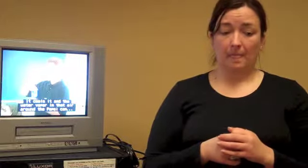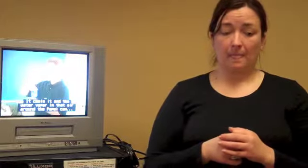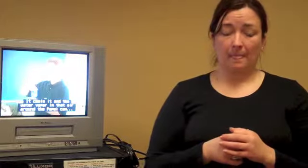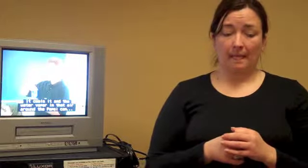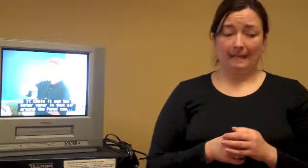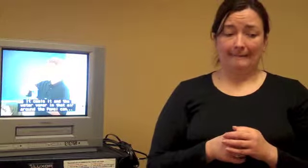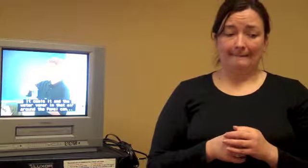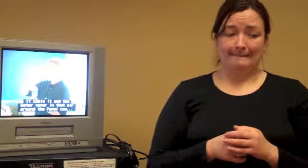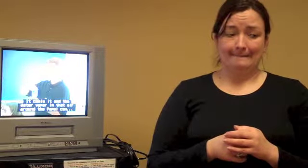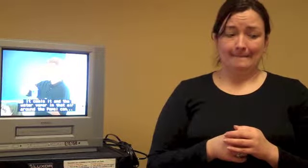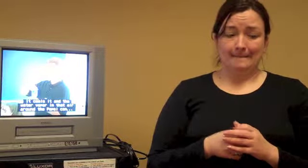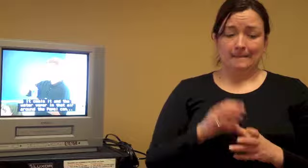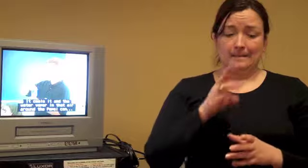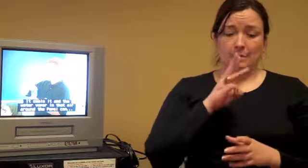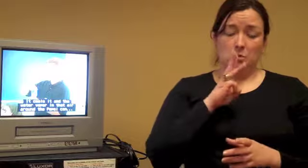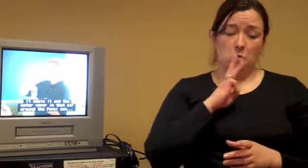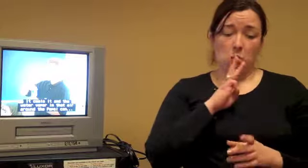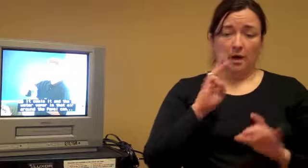can